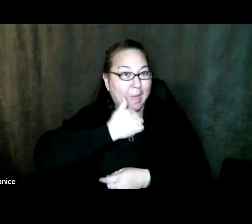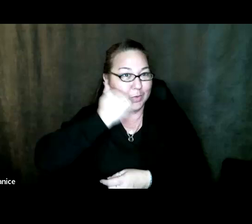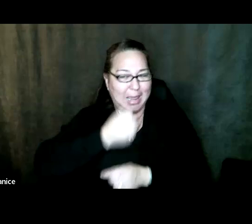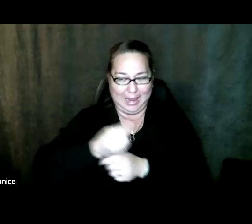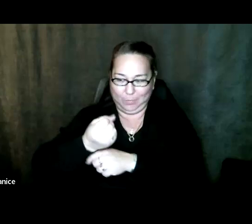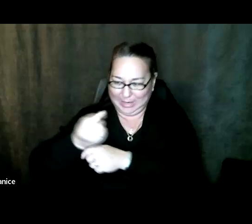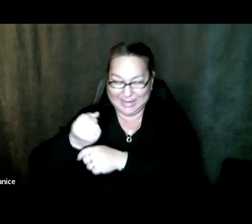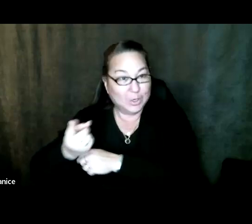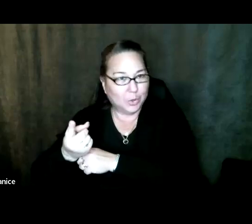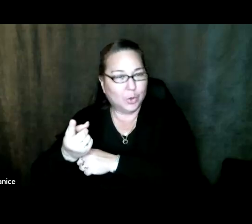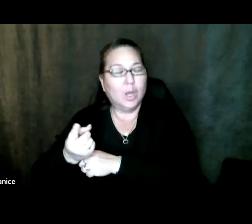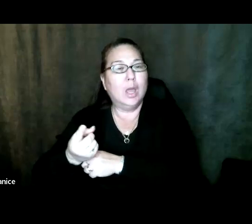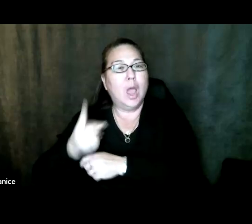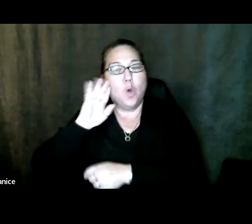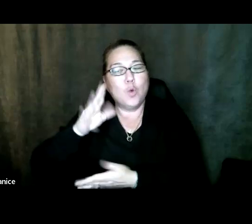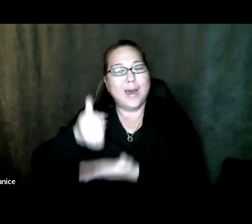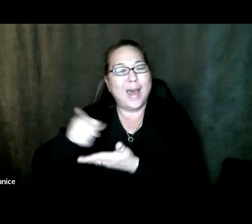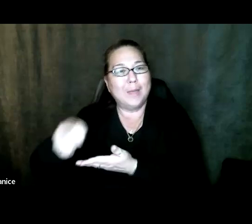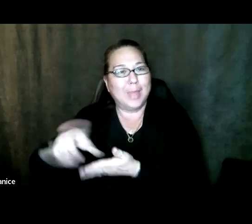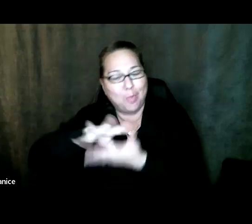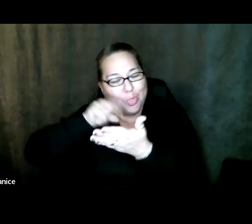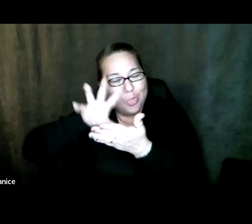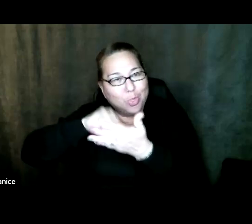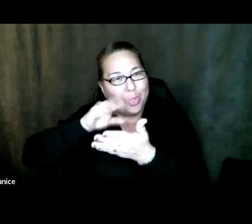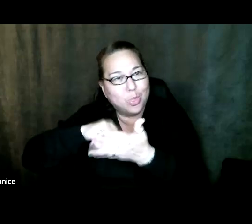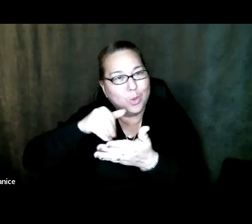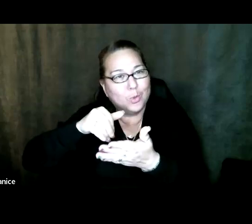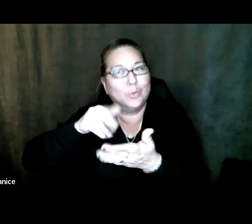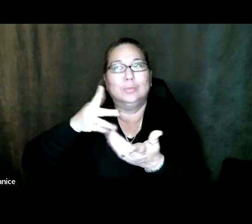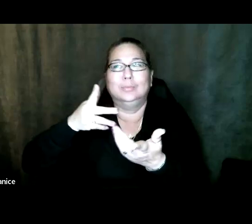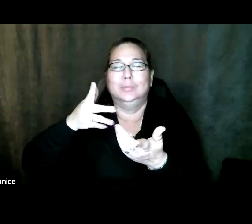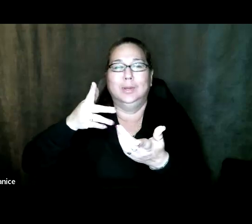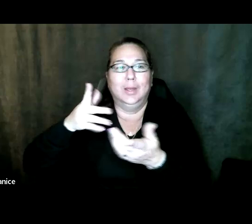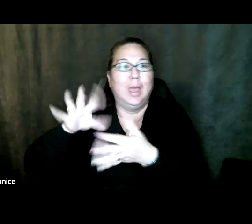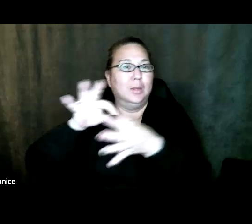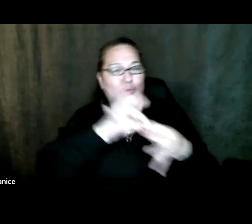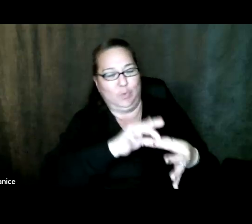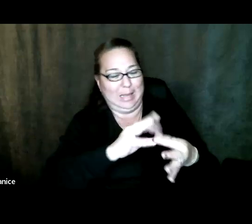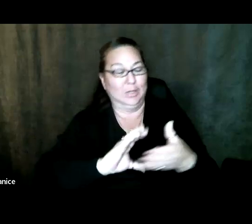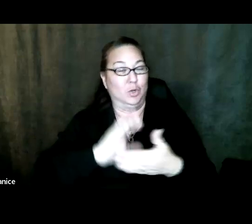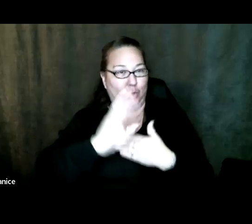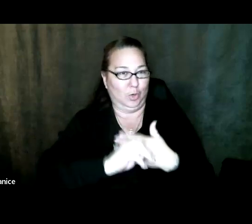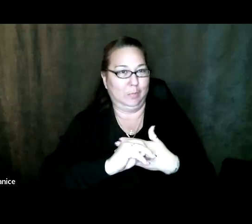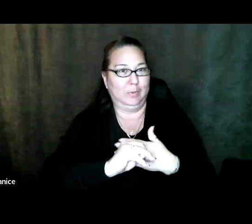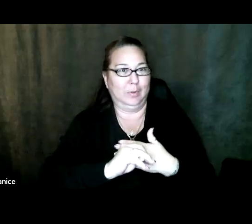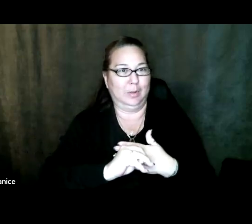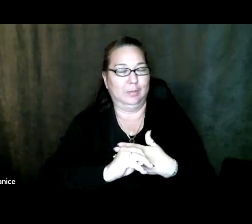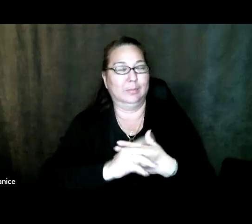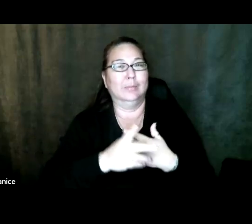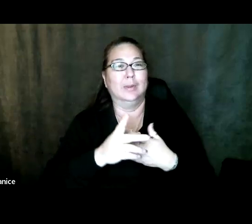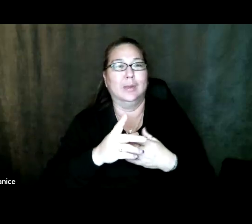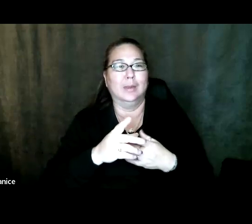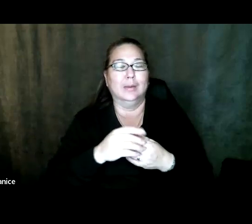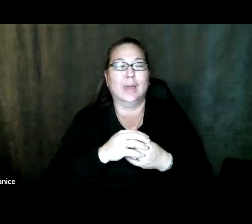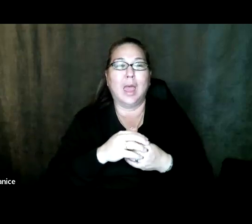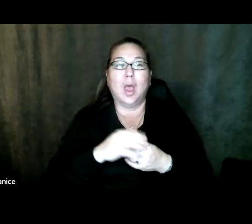move much more than the student who is using the curriculum, but not with the same level of high expectations. So I